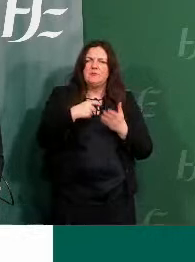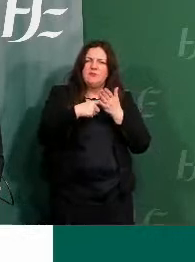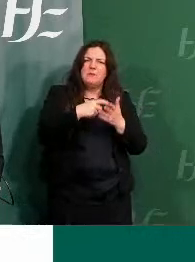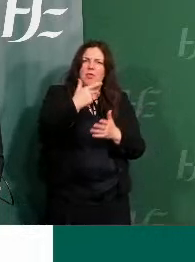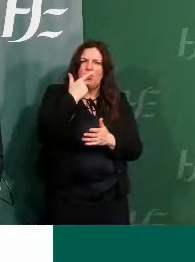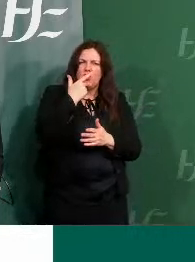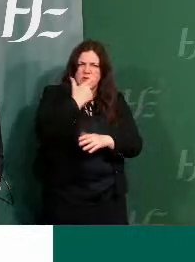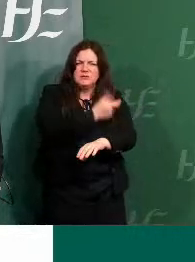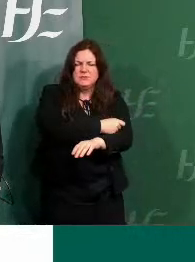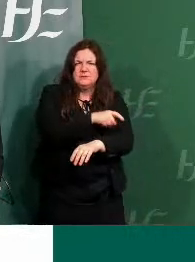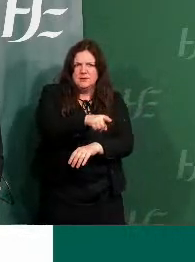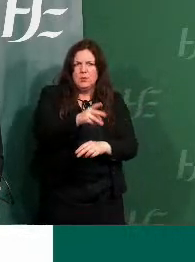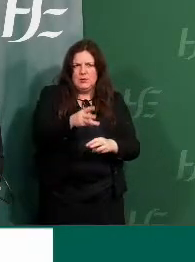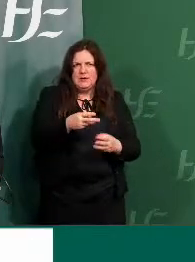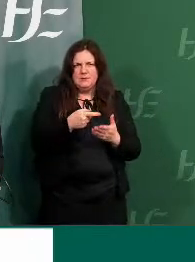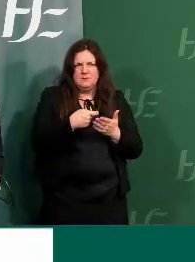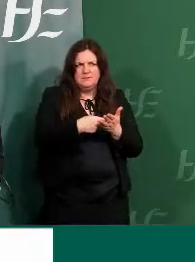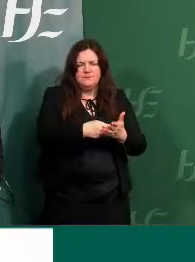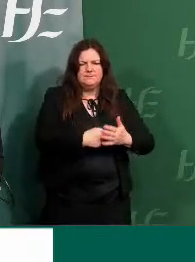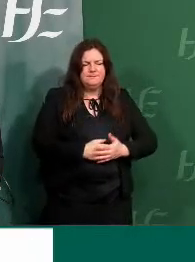recommended to have 3 doses.